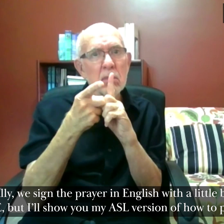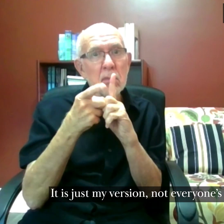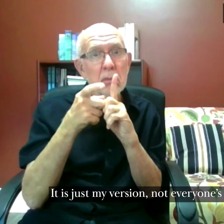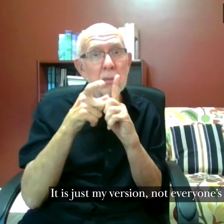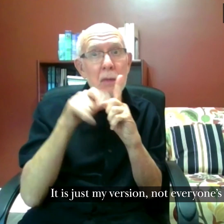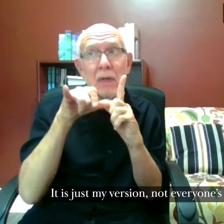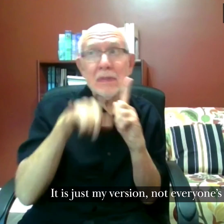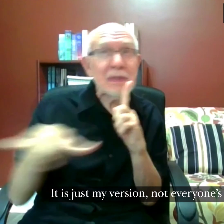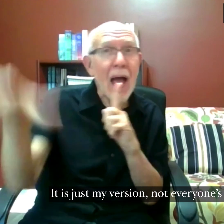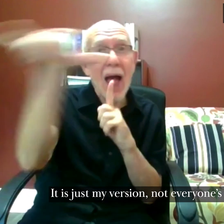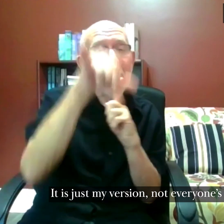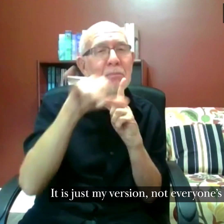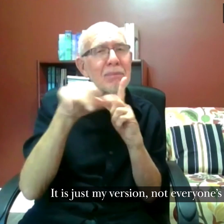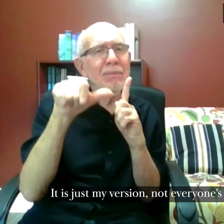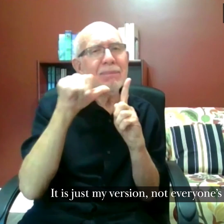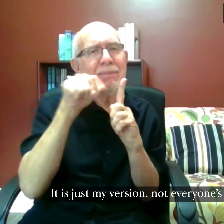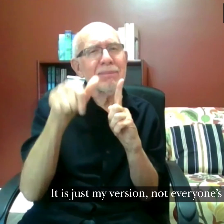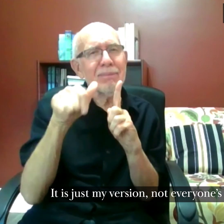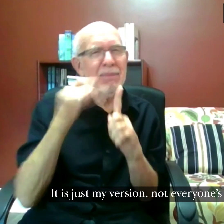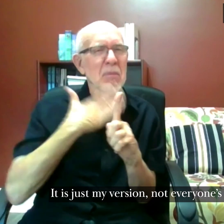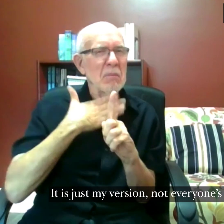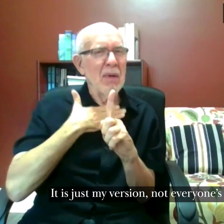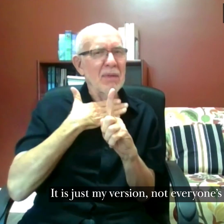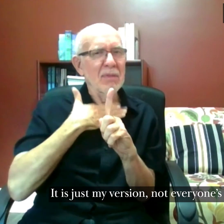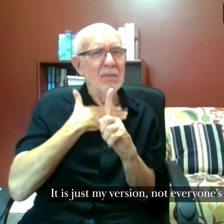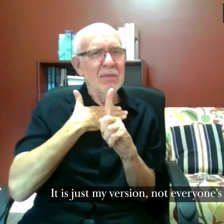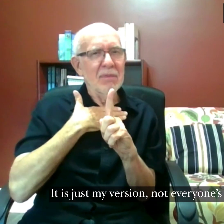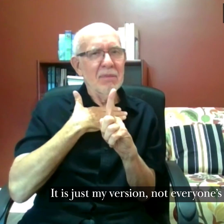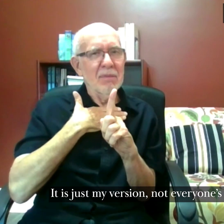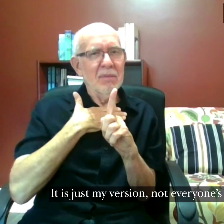It's just my version, not everyone's version.